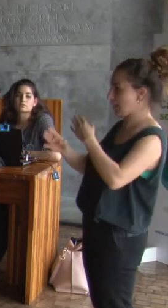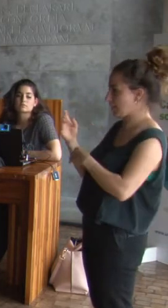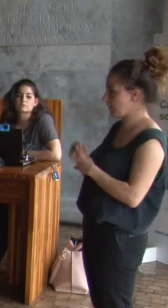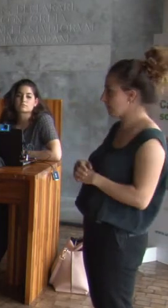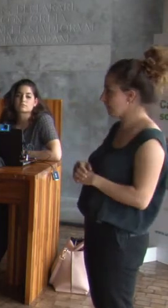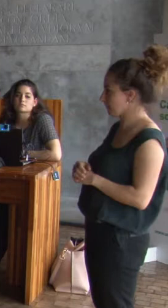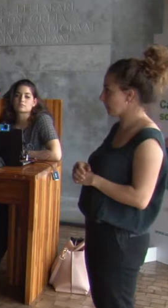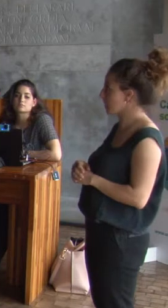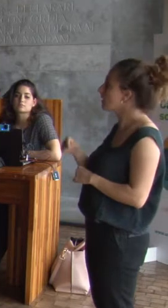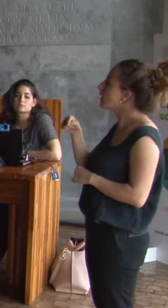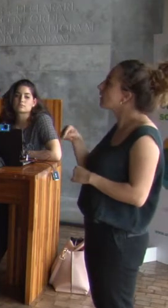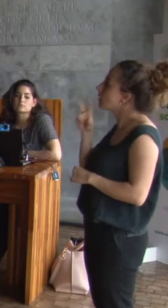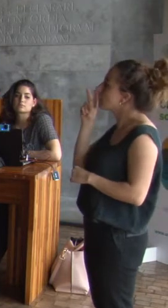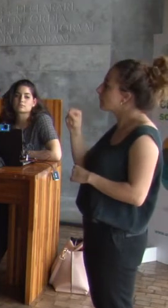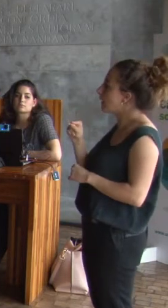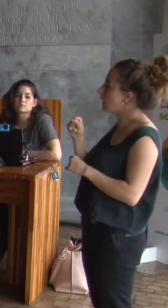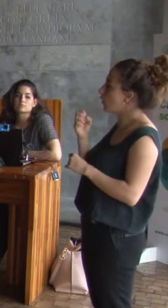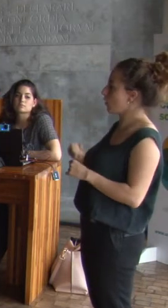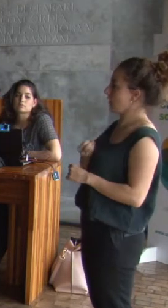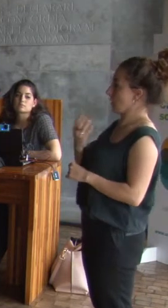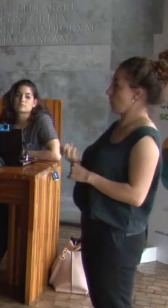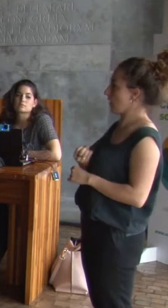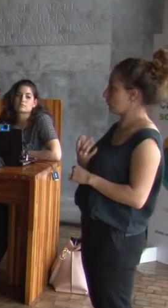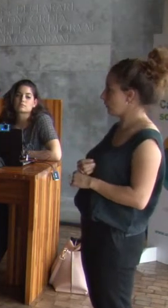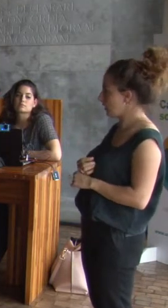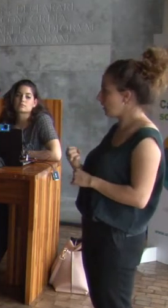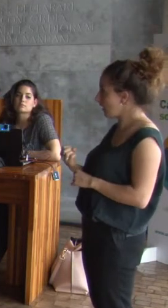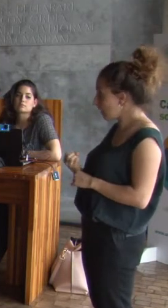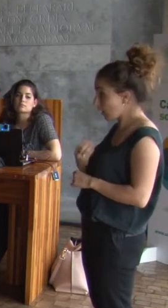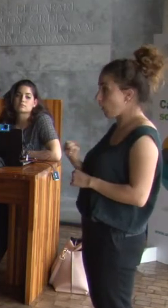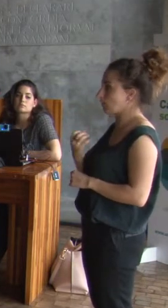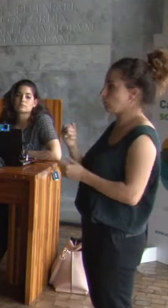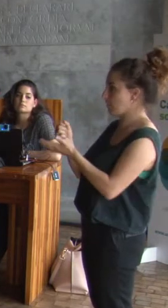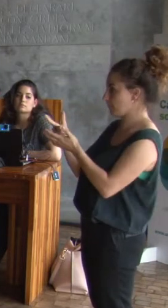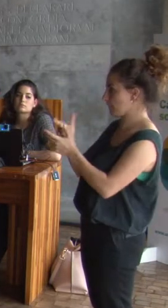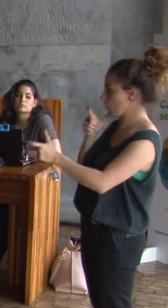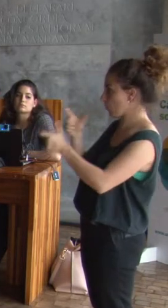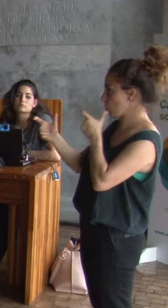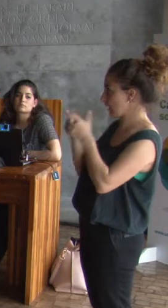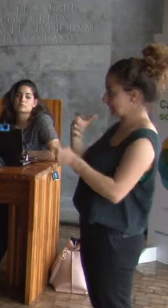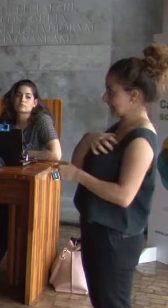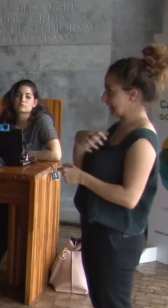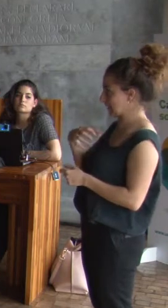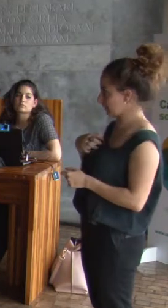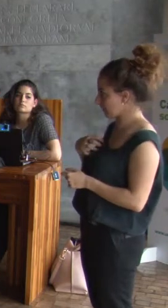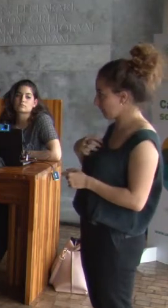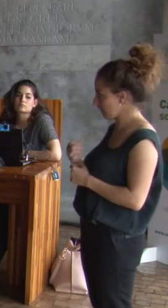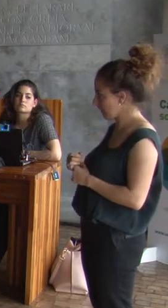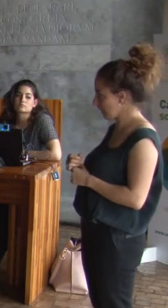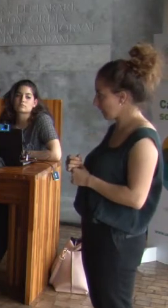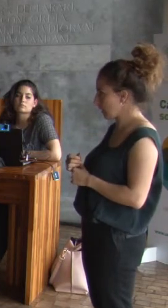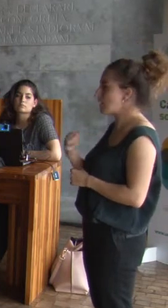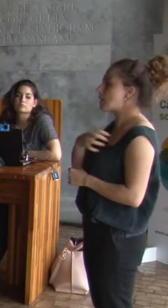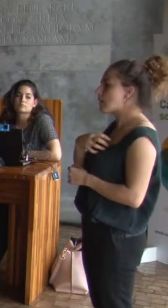I'm going to say something about language. So language is very important in communicating science. And as scientists, we